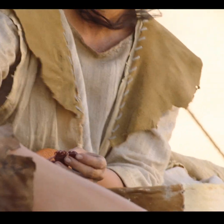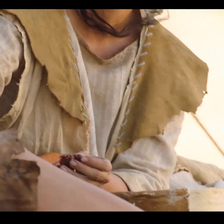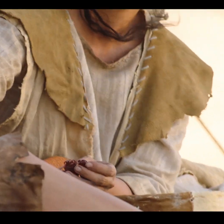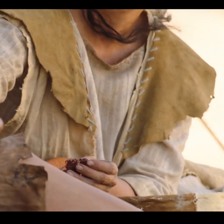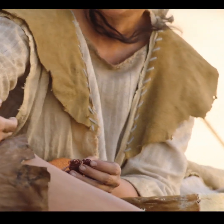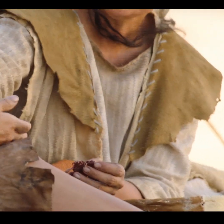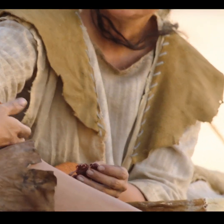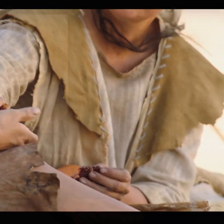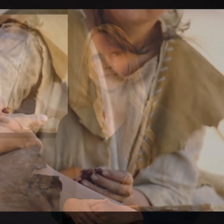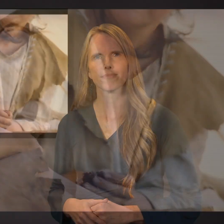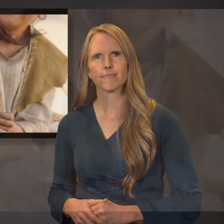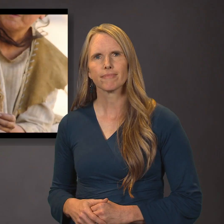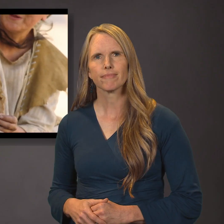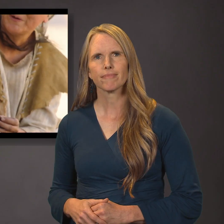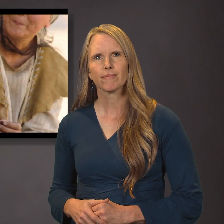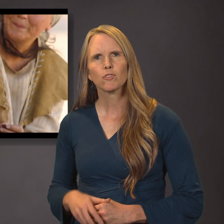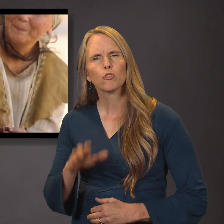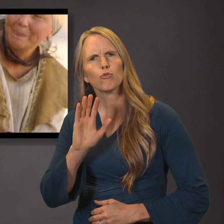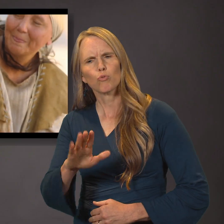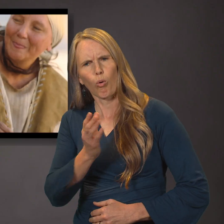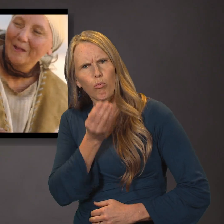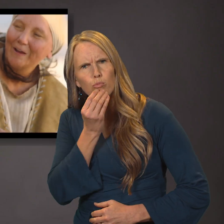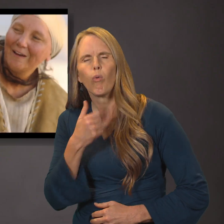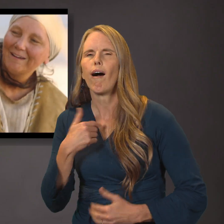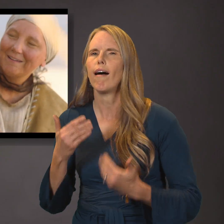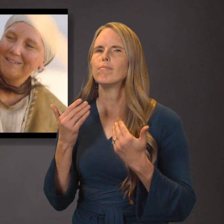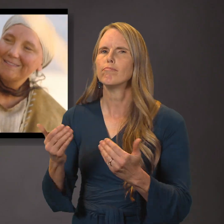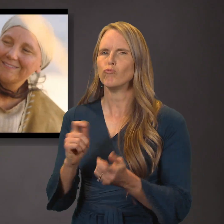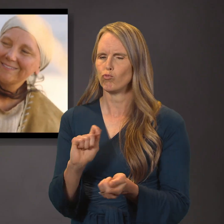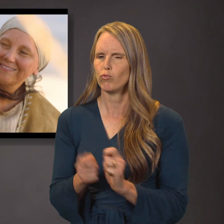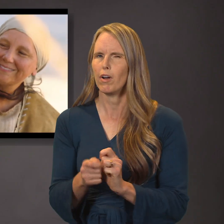I will make thy food become sweet, that ye cook it not.